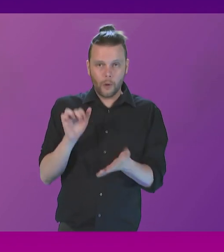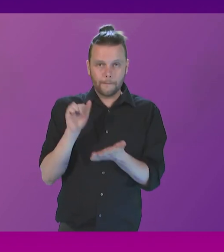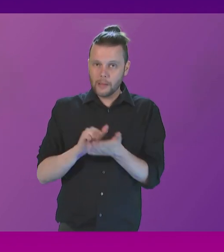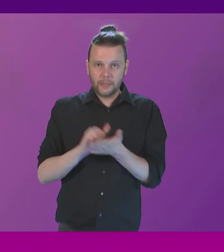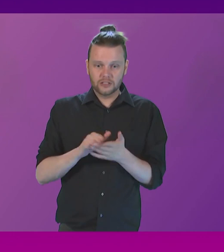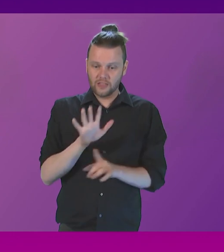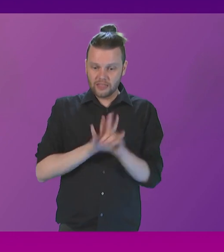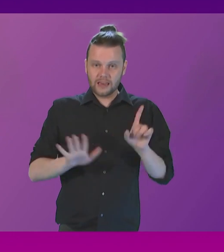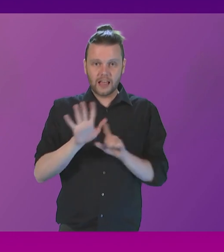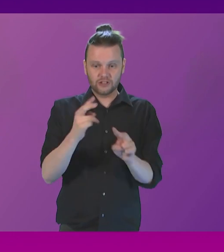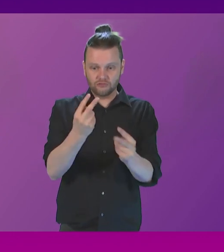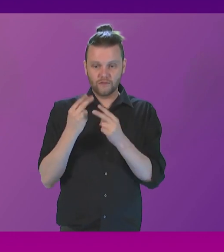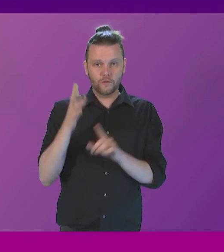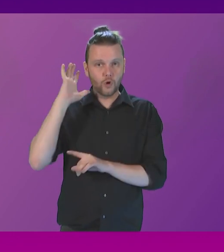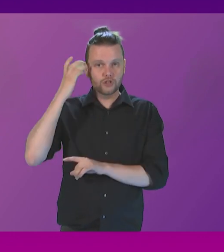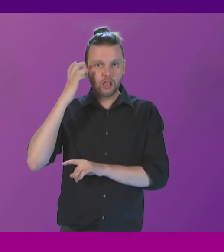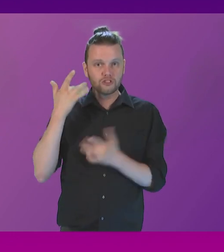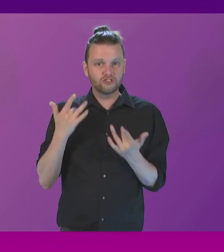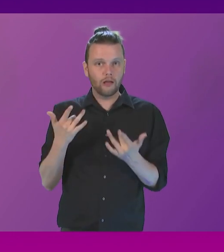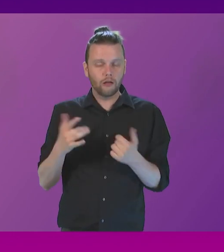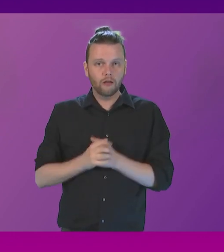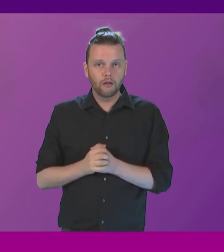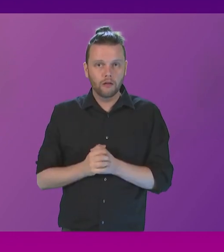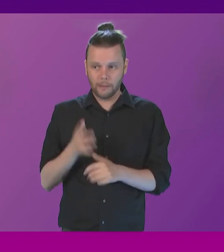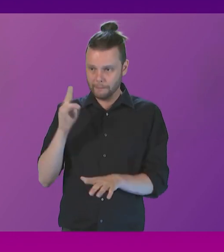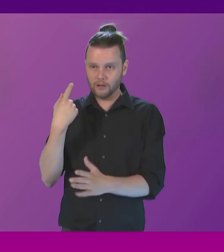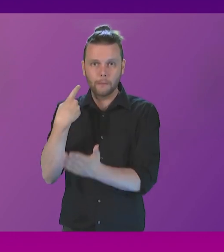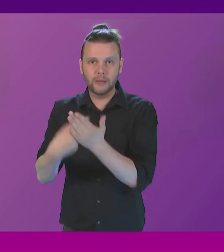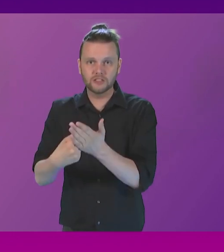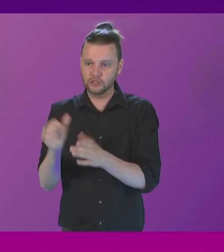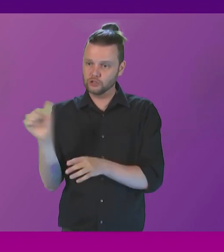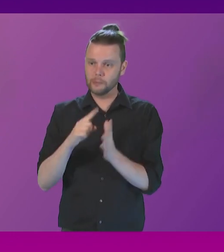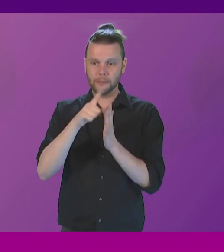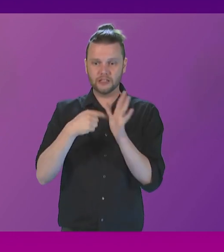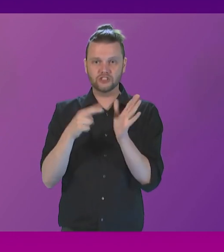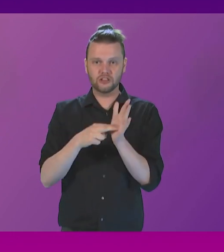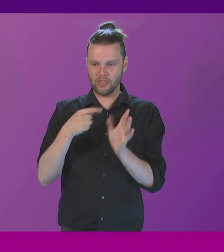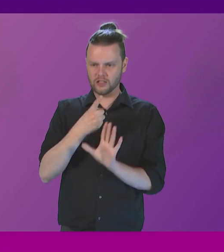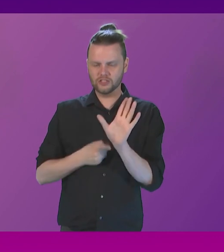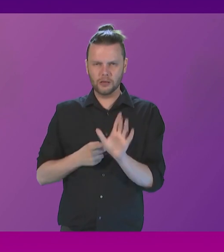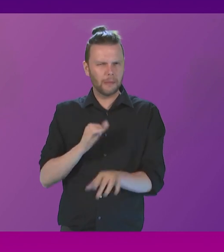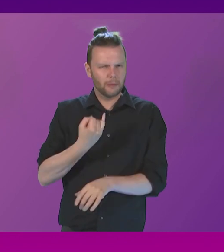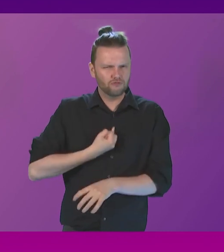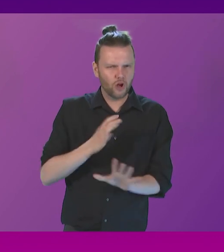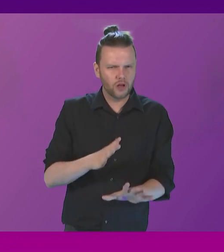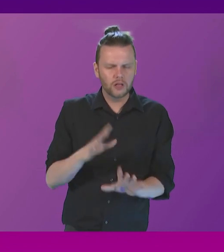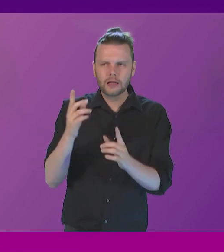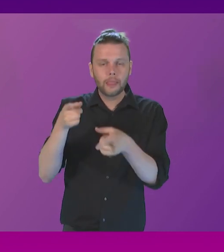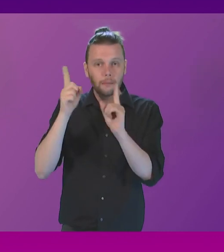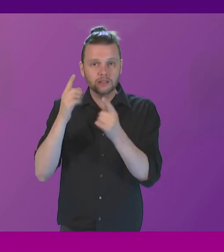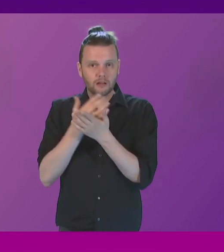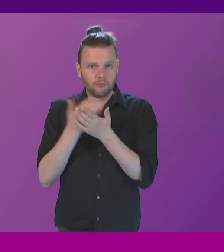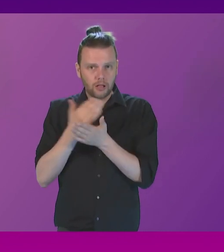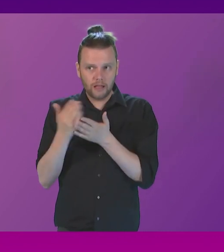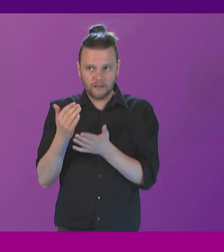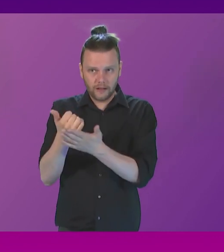National Review of Audiology that it commissioned and was due in January this year. Maybe I've got that wrong. How can the Minister perhaps